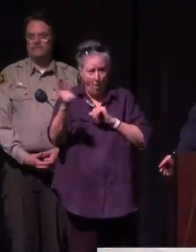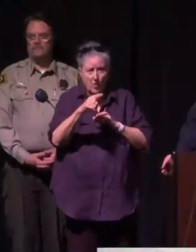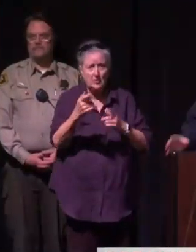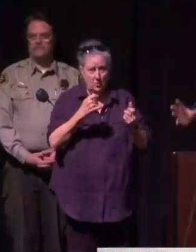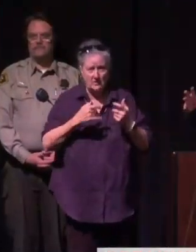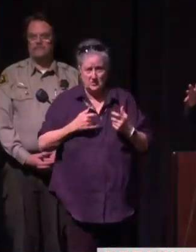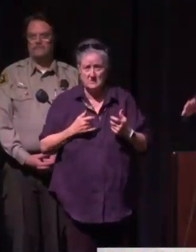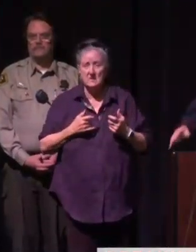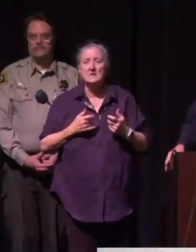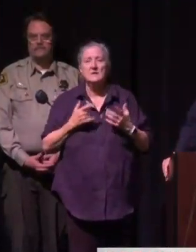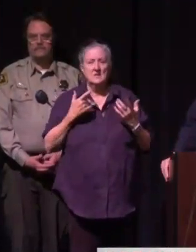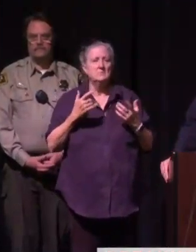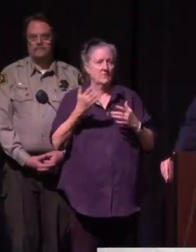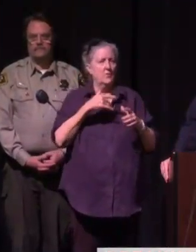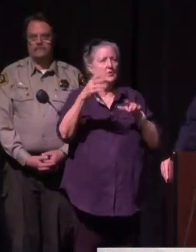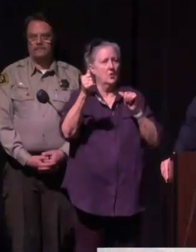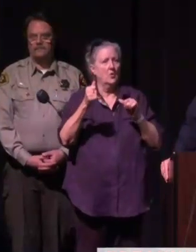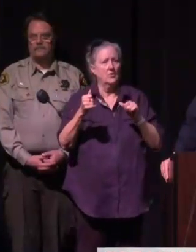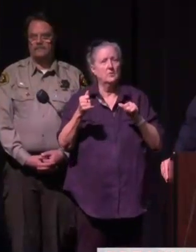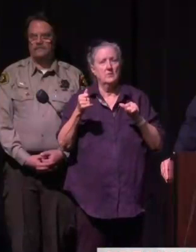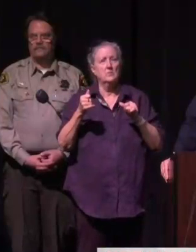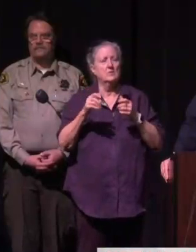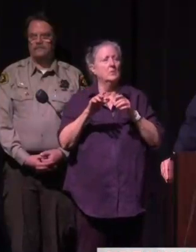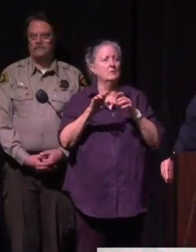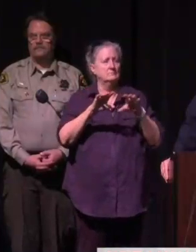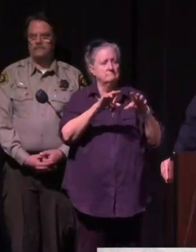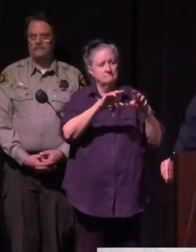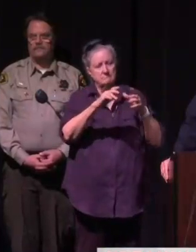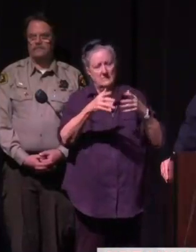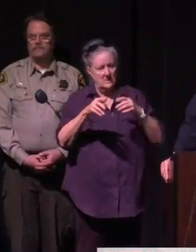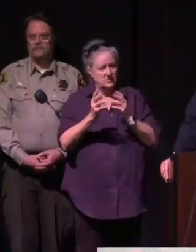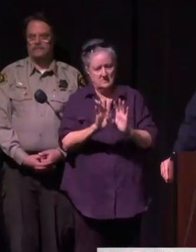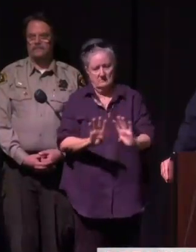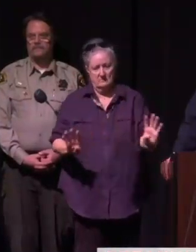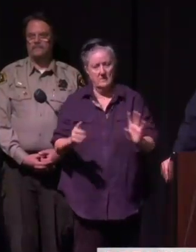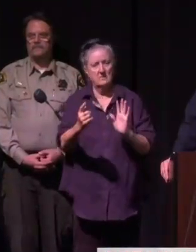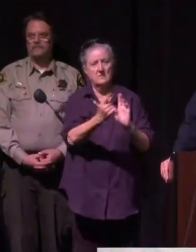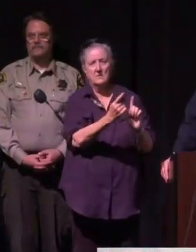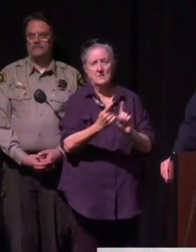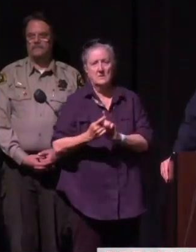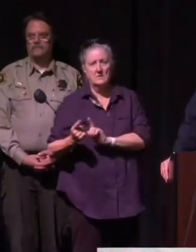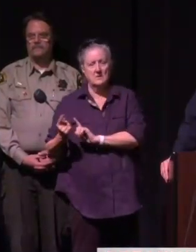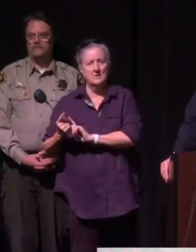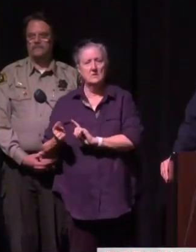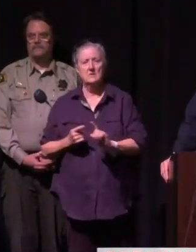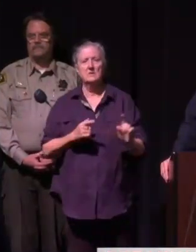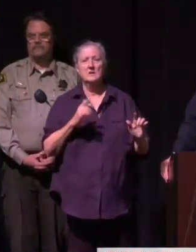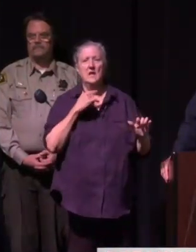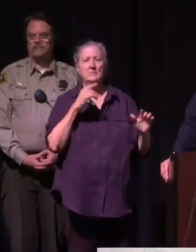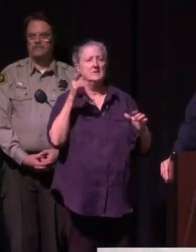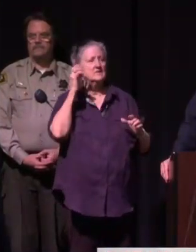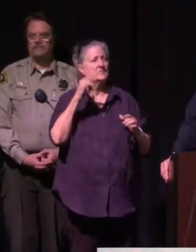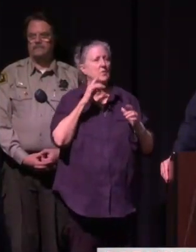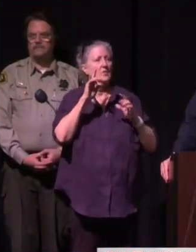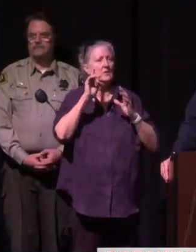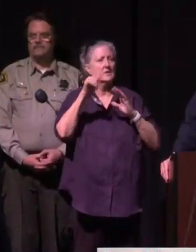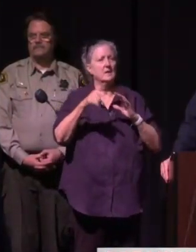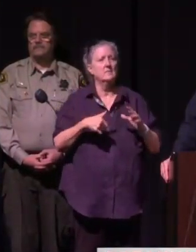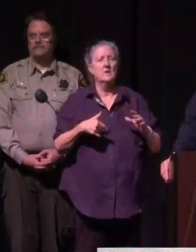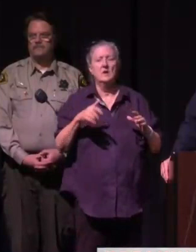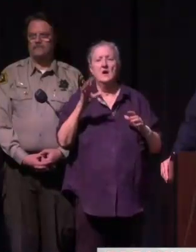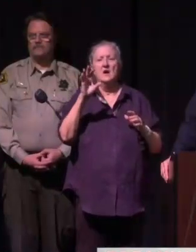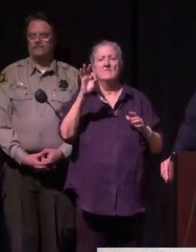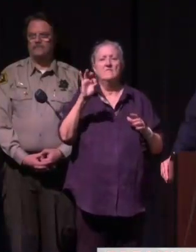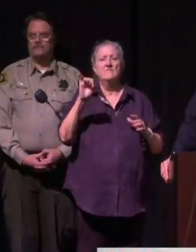questions. Before you go, we'll just be breaking up into a one-on-one. Hi, I lived in Goleta for quite a long time out by Fairview Shopping